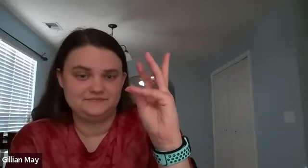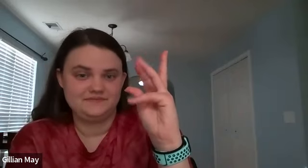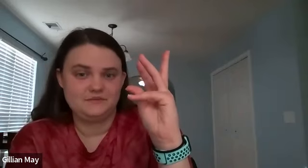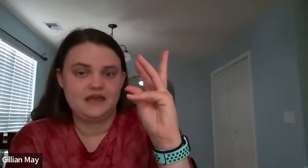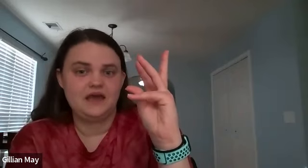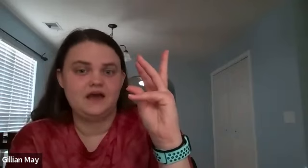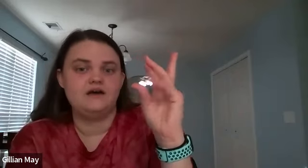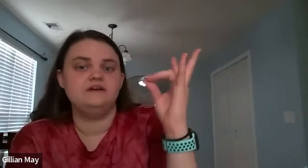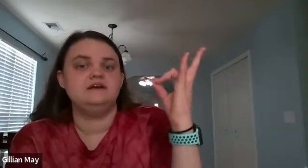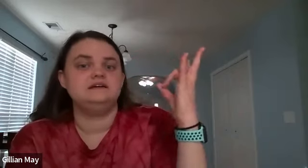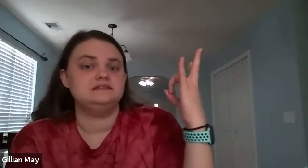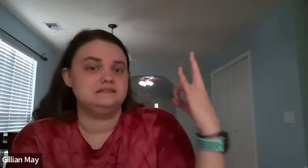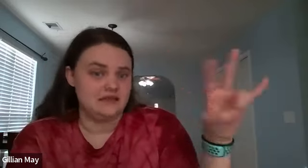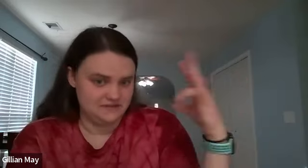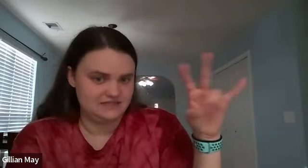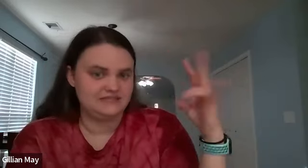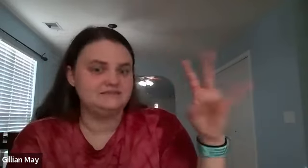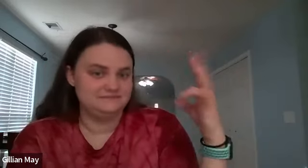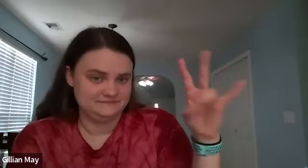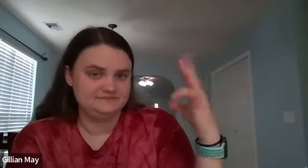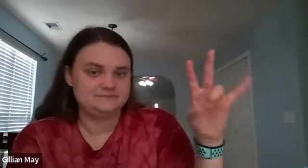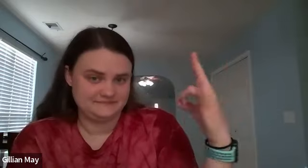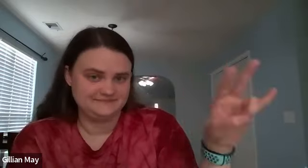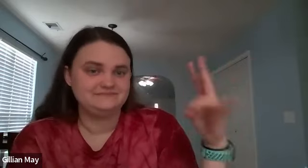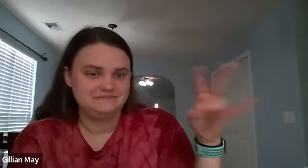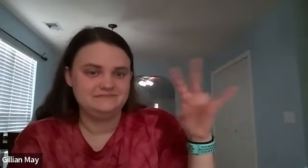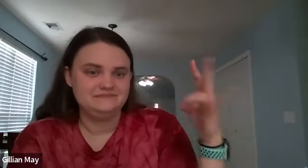Then we have 17